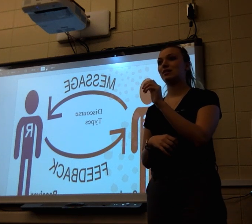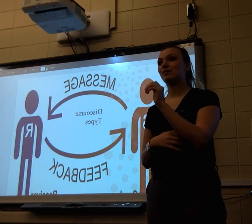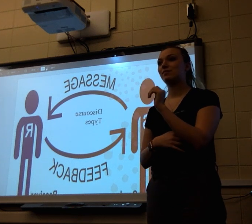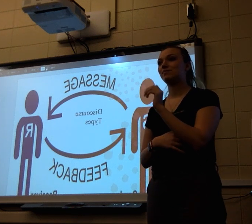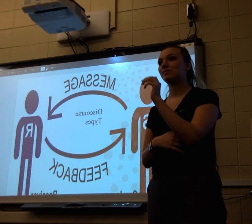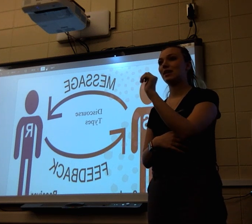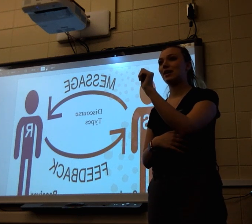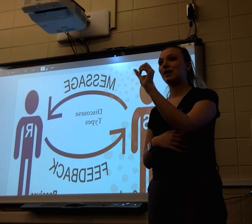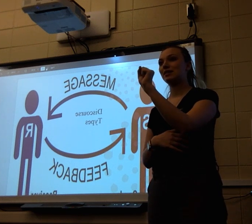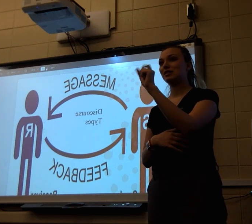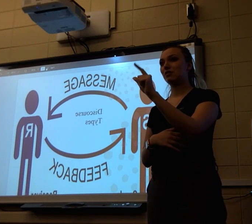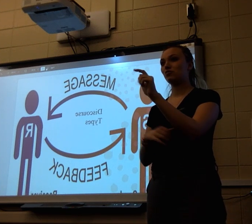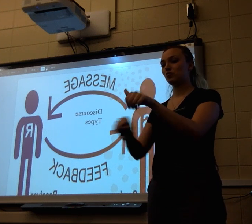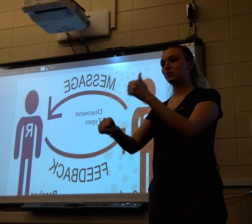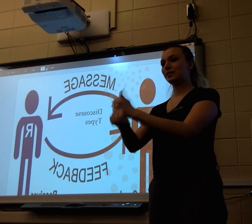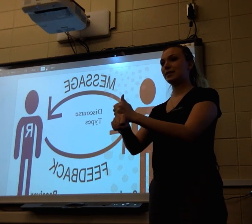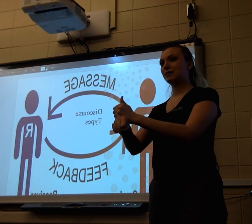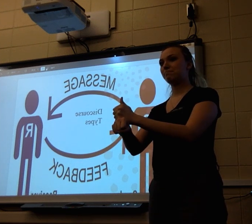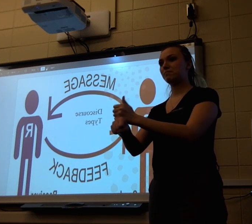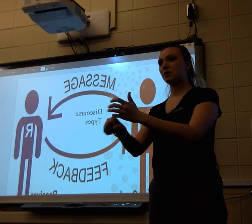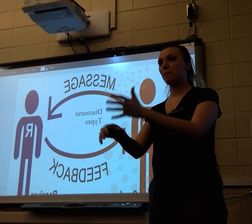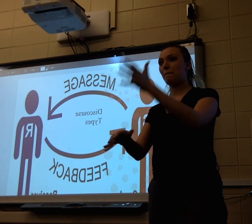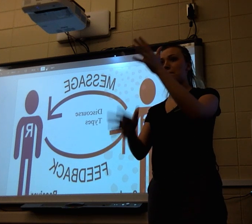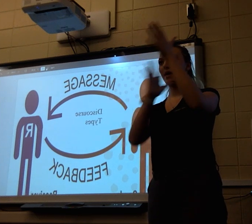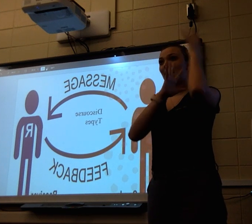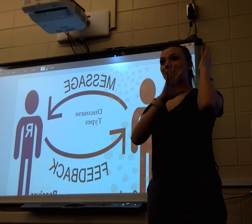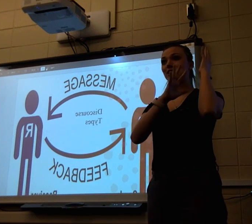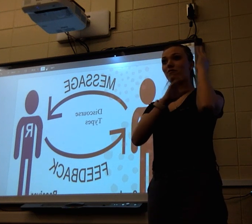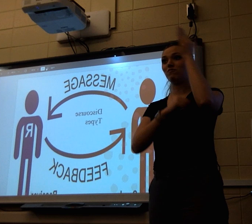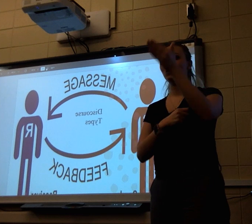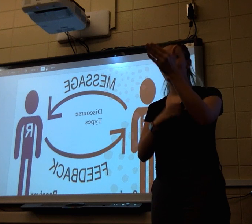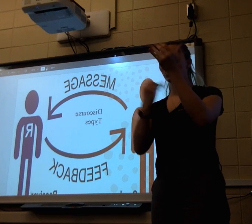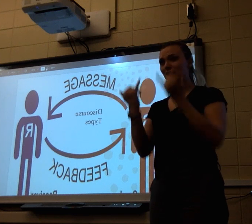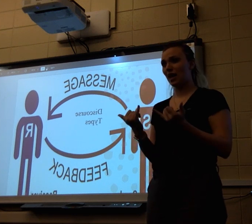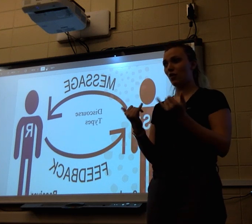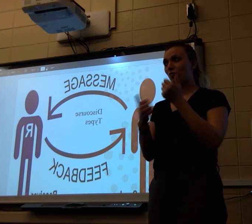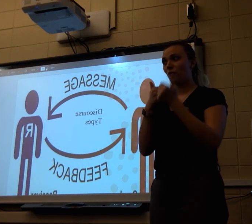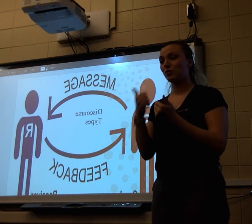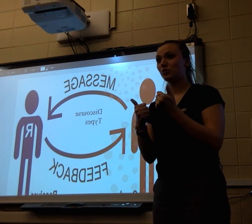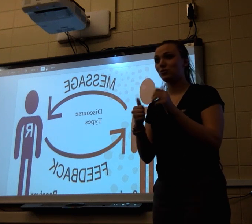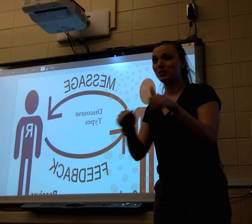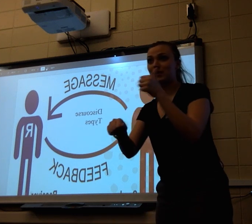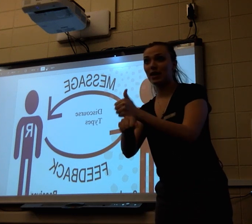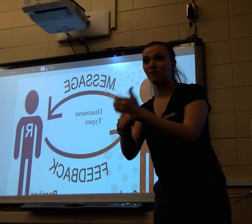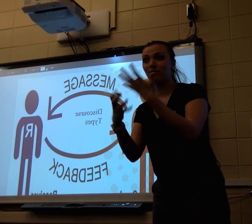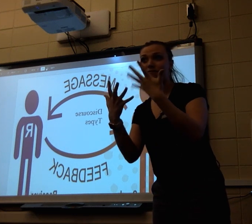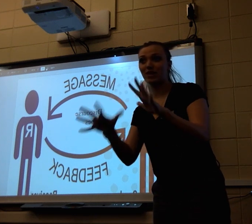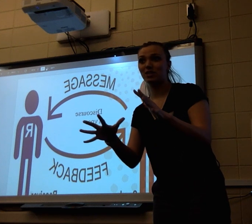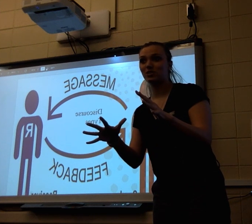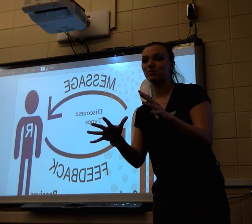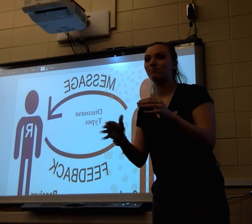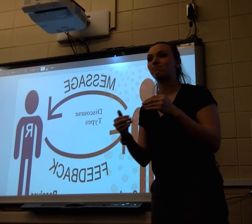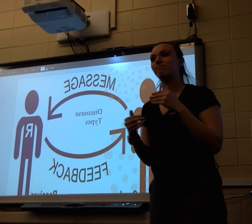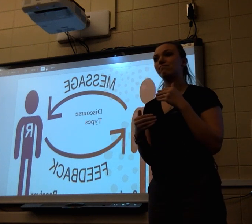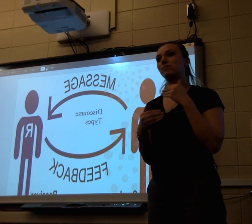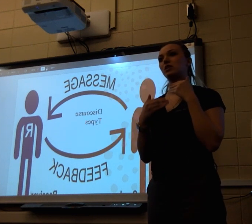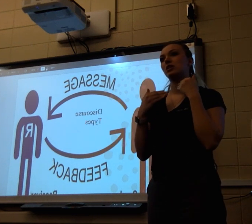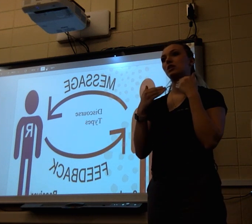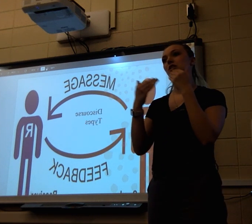tense? Correct. Okay, so very good. How ASL identifies time is really important. Okay, it